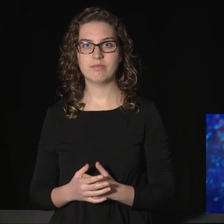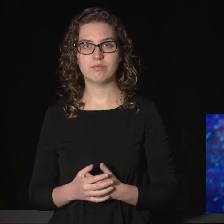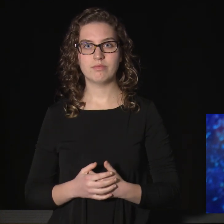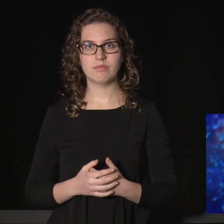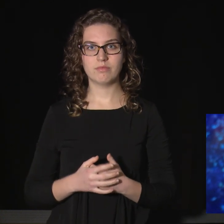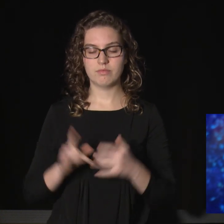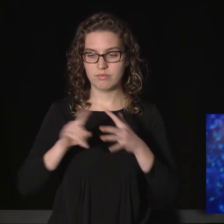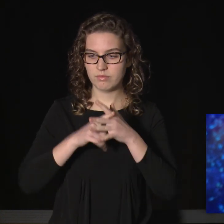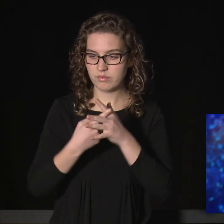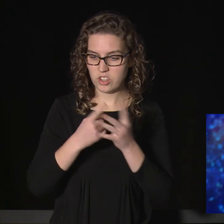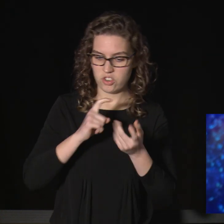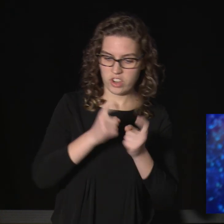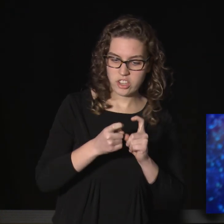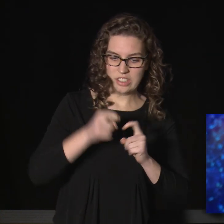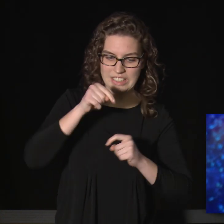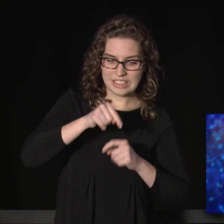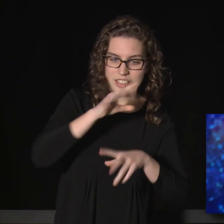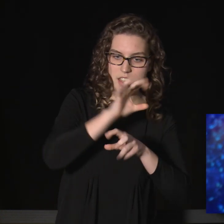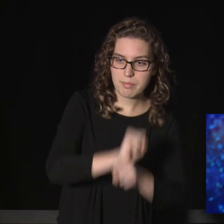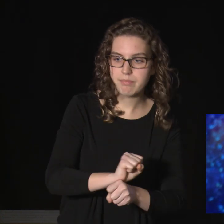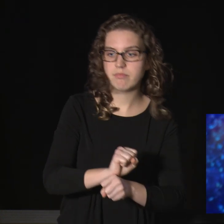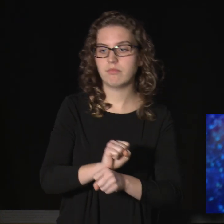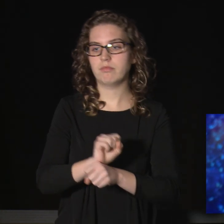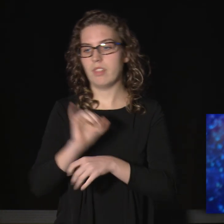Beginning by changing this or that habit.